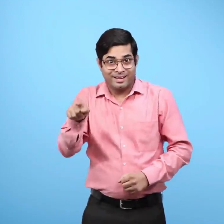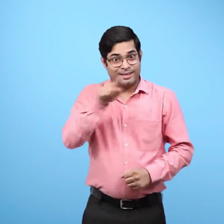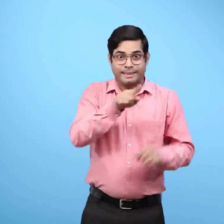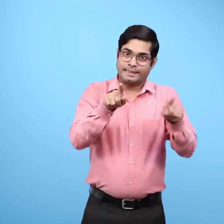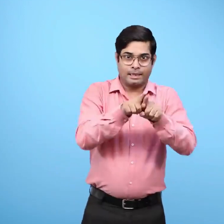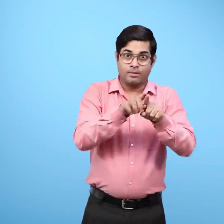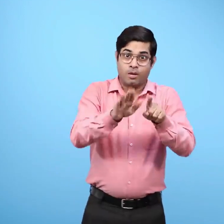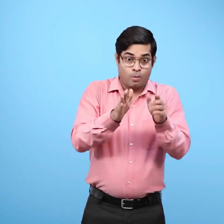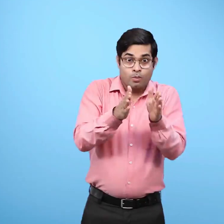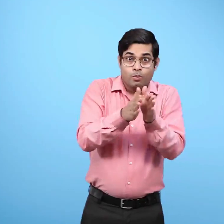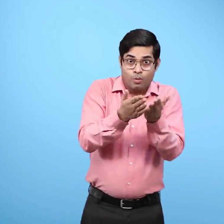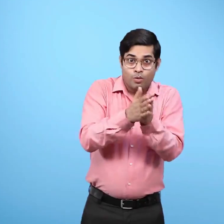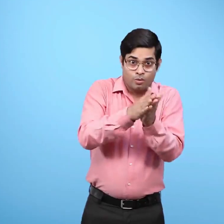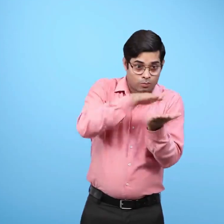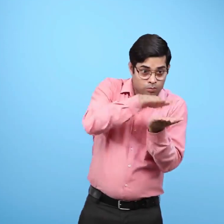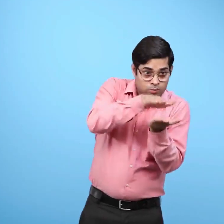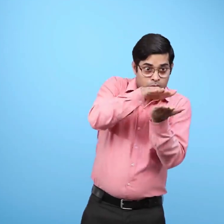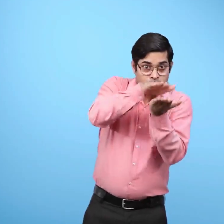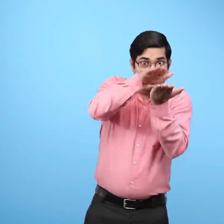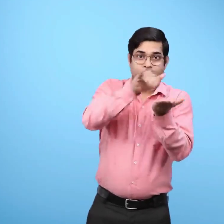Now do this with 6 books.